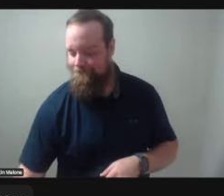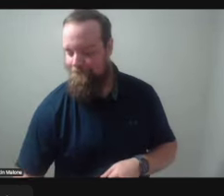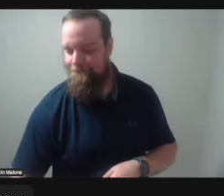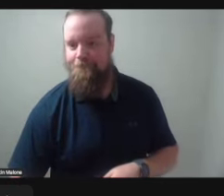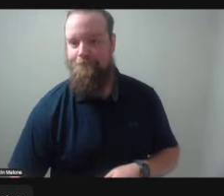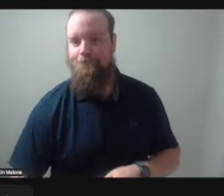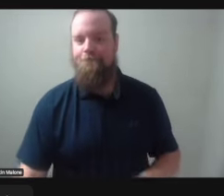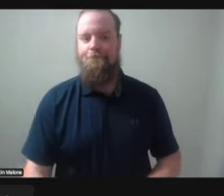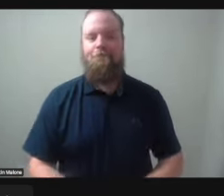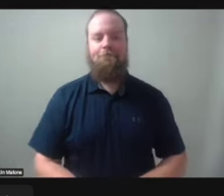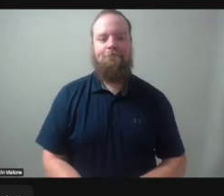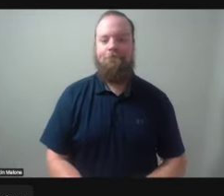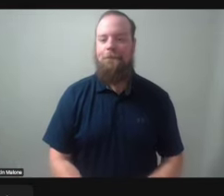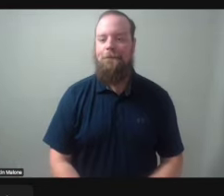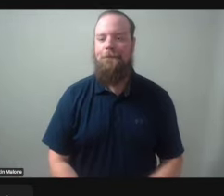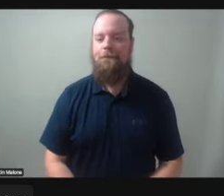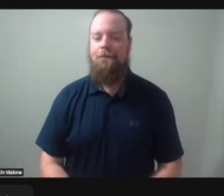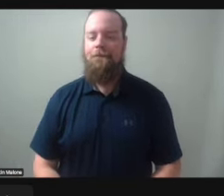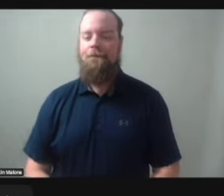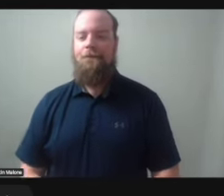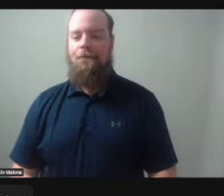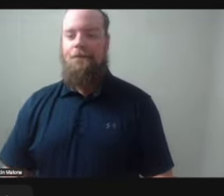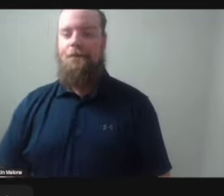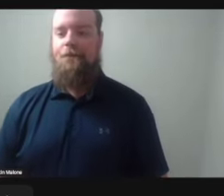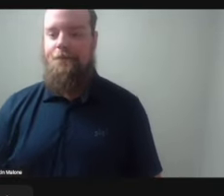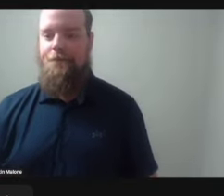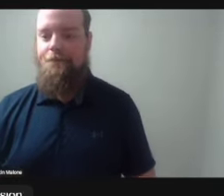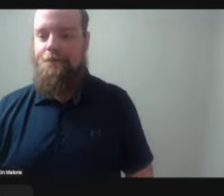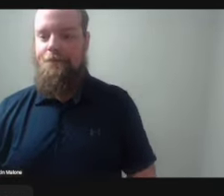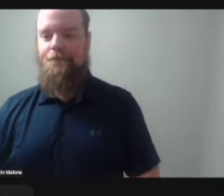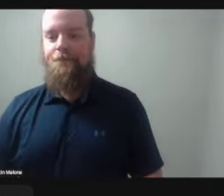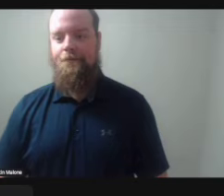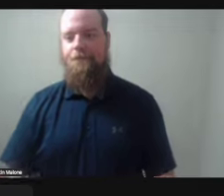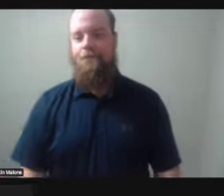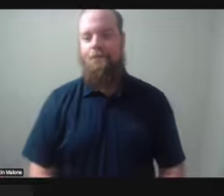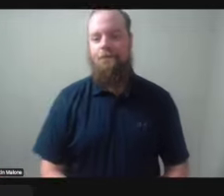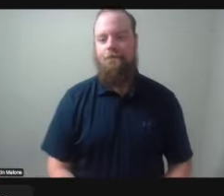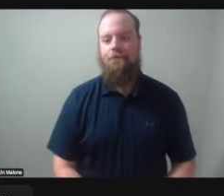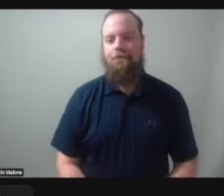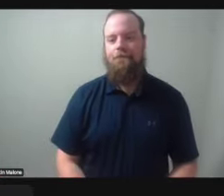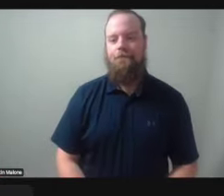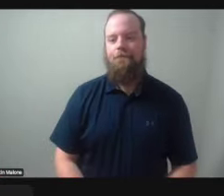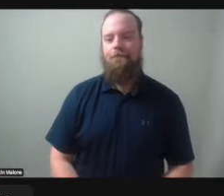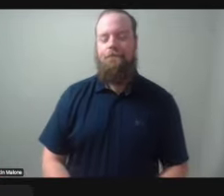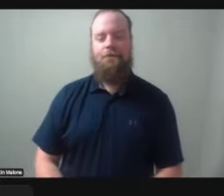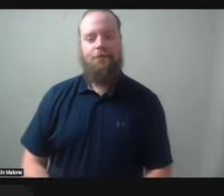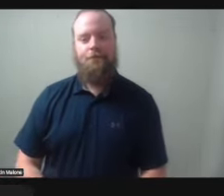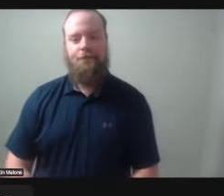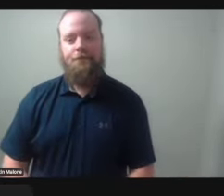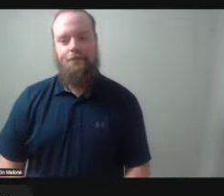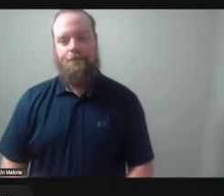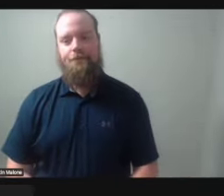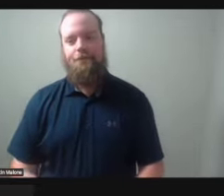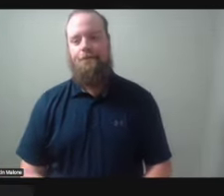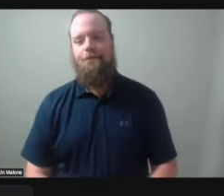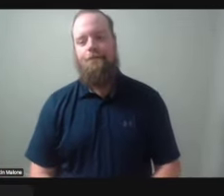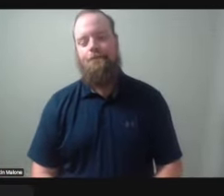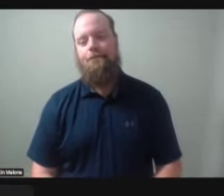can impact them as well. And we will talk about that more to come